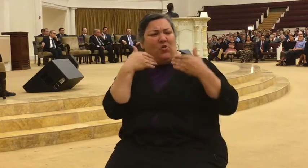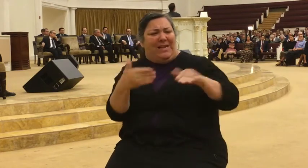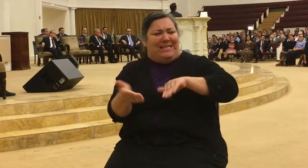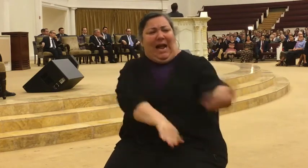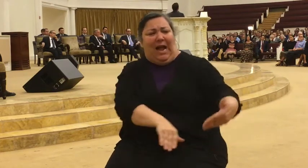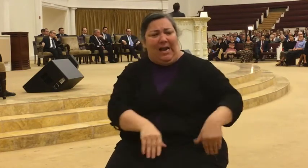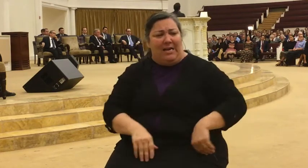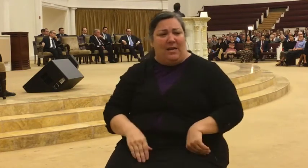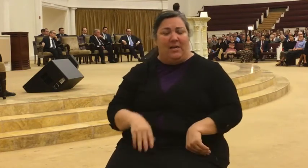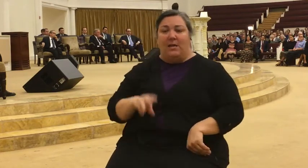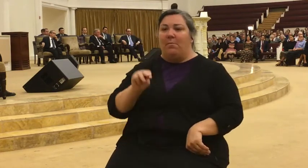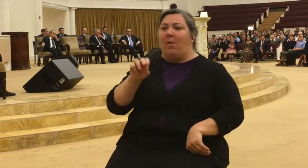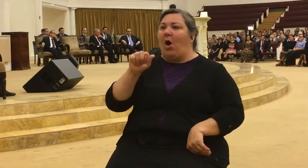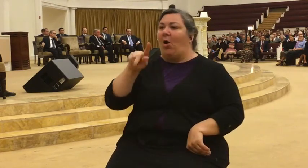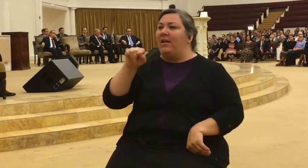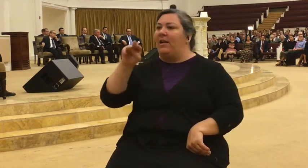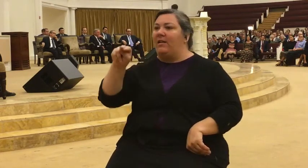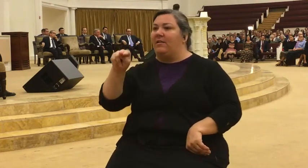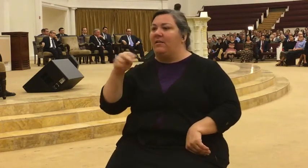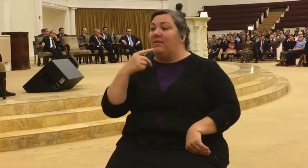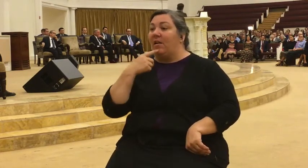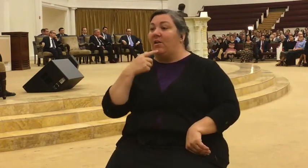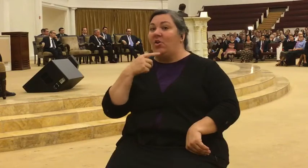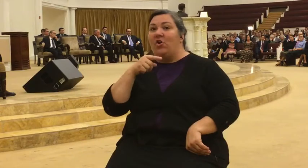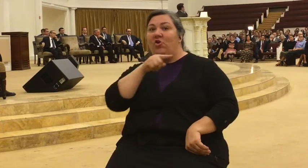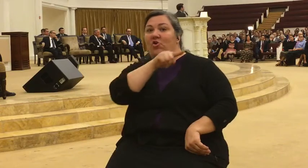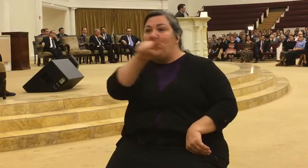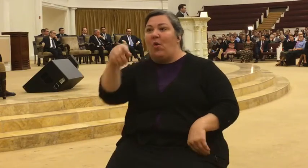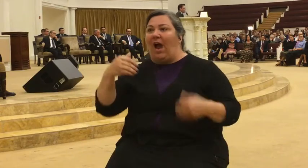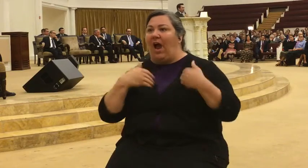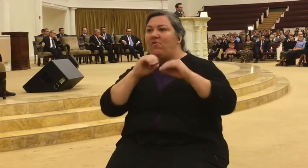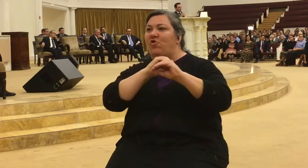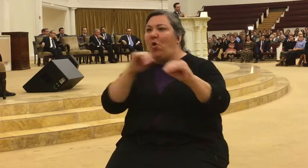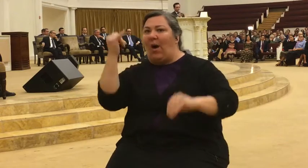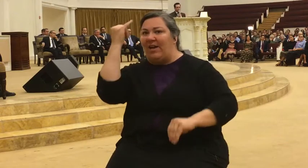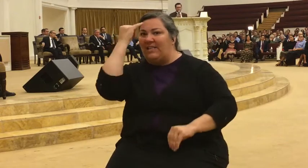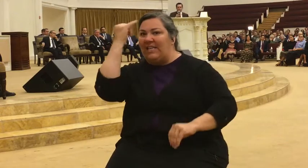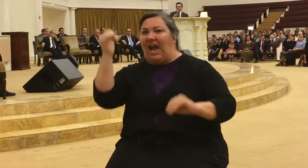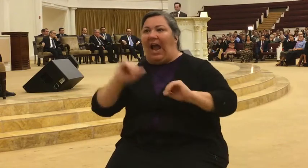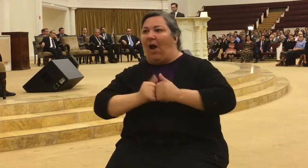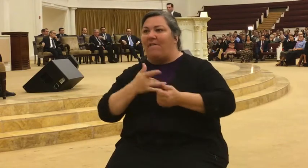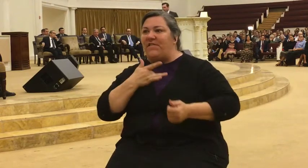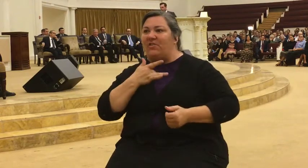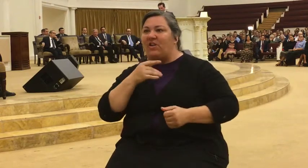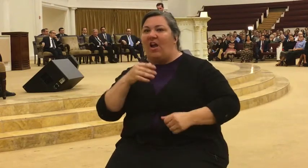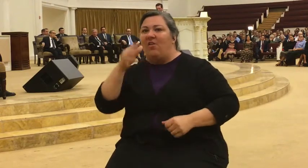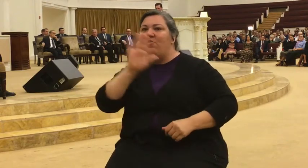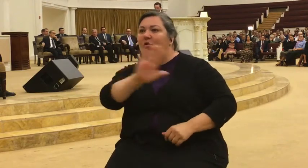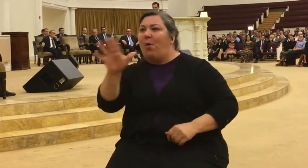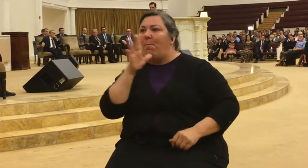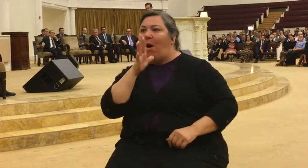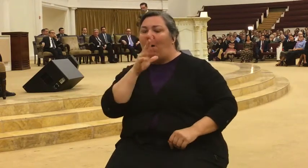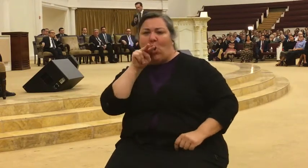Martin says, "You have no idea what it feels like to have your mom look you in the eyes and tell you you'd be better off